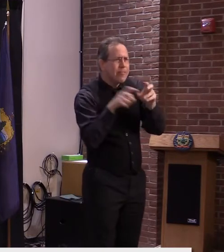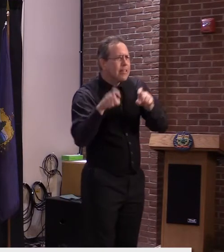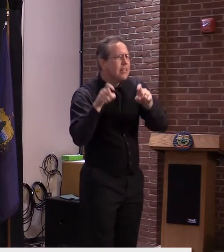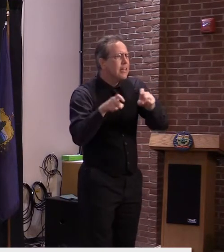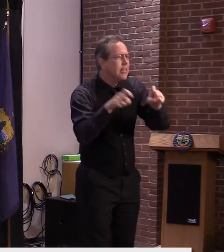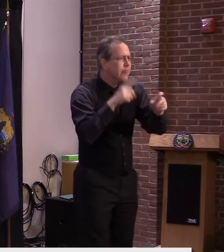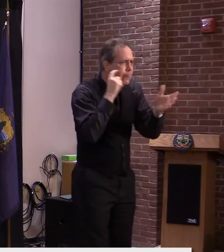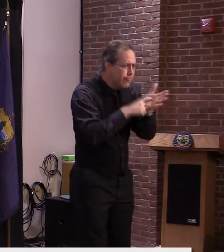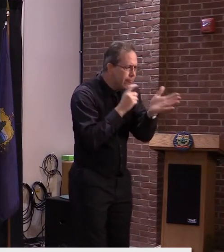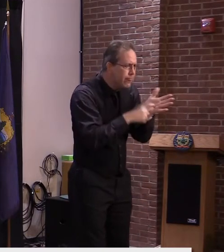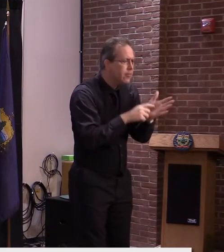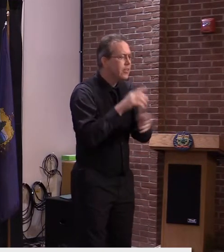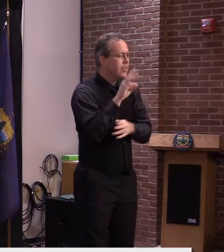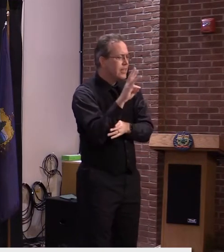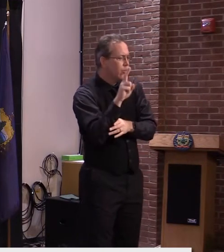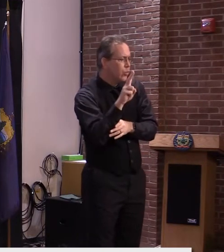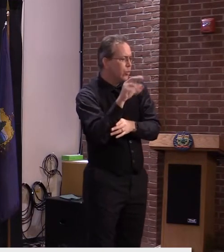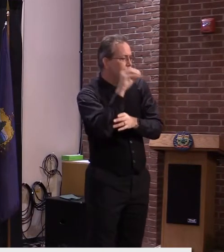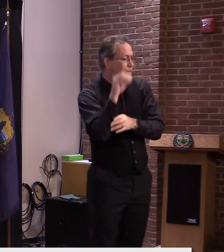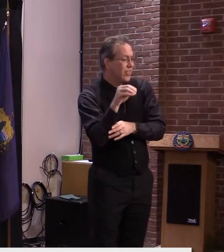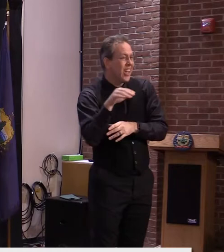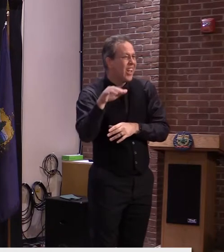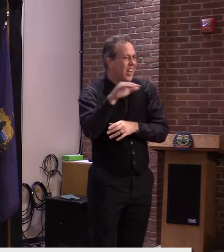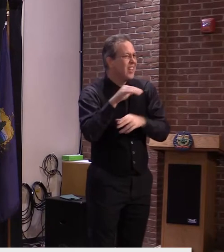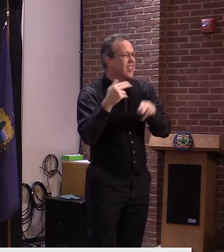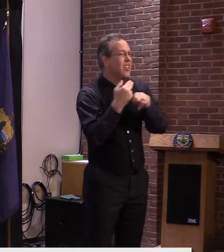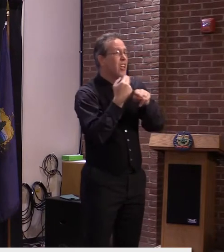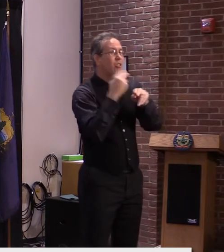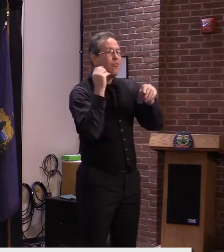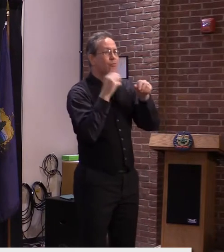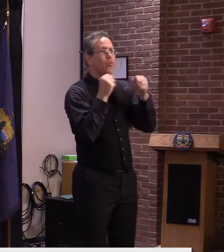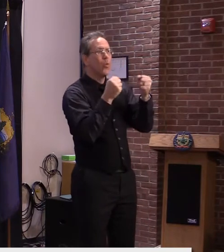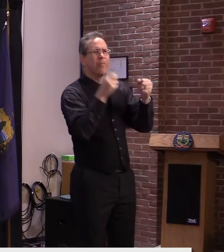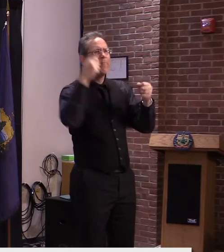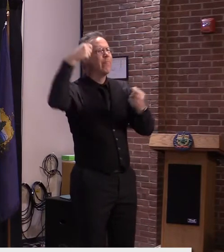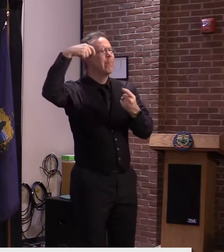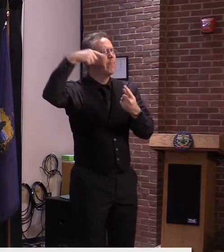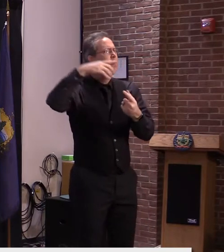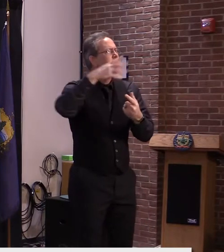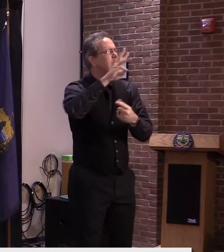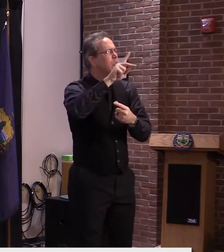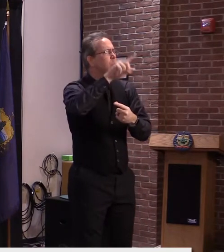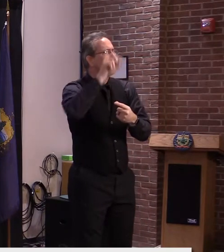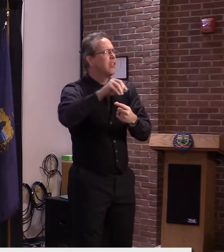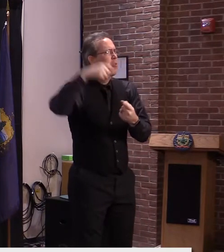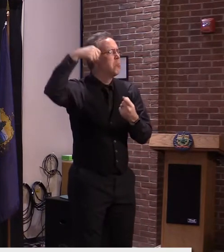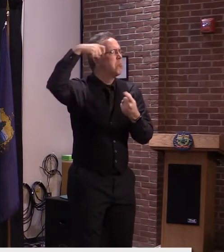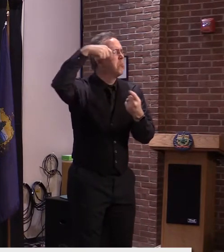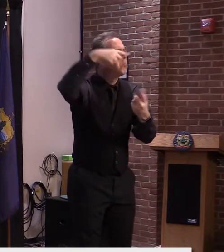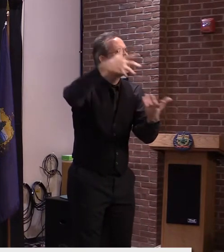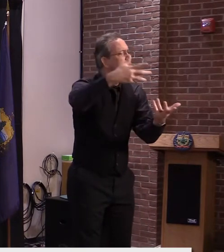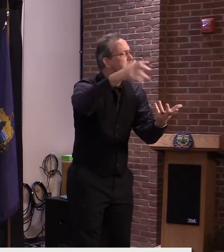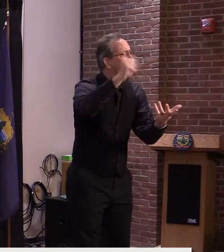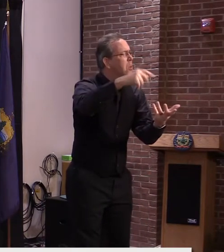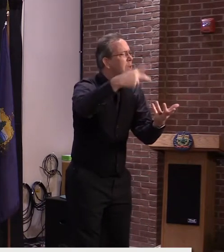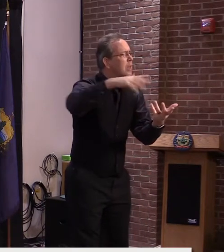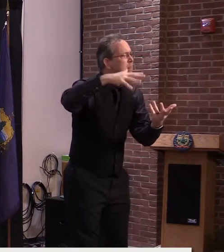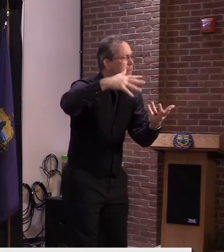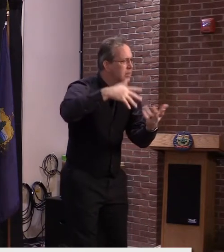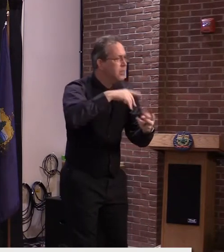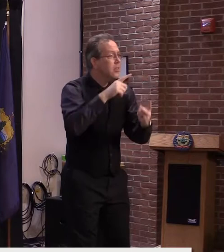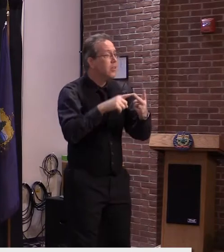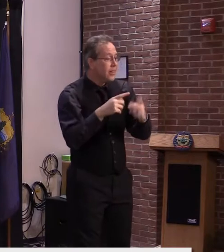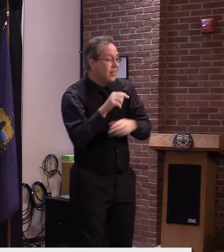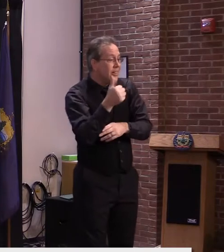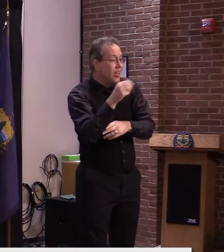62% of roadways have marginal cell service. 10% of Vermont roadways lack a signal from any carrier